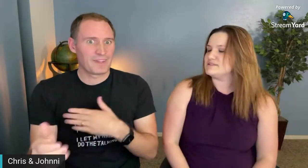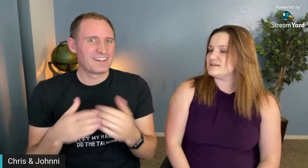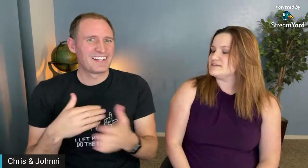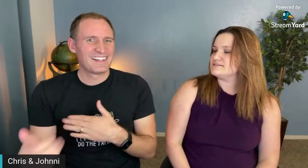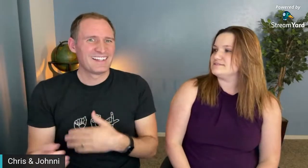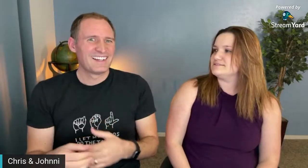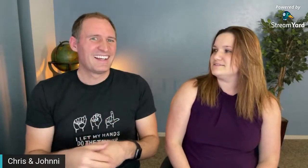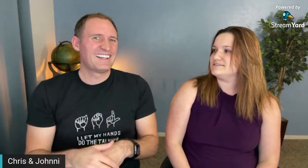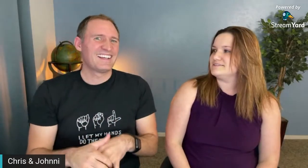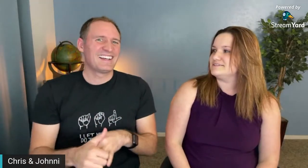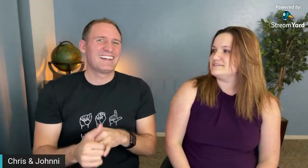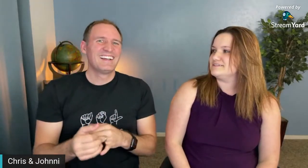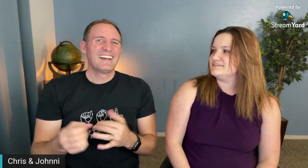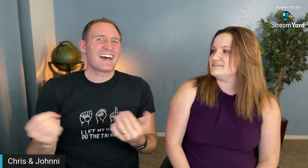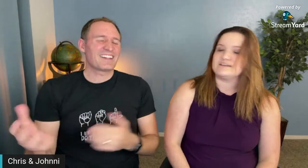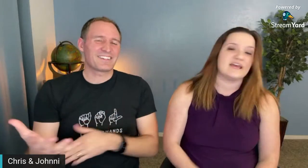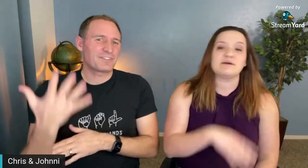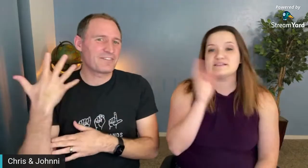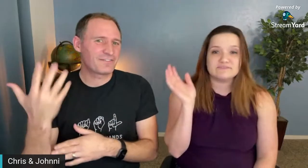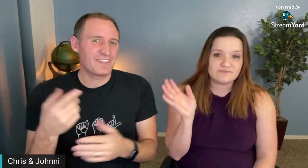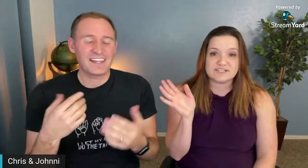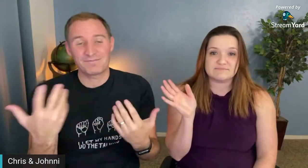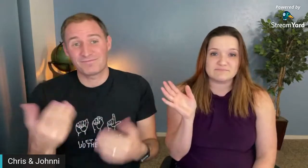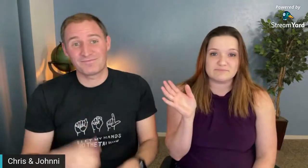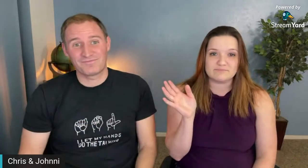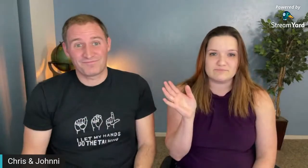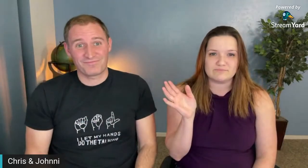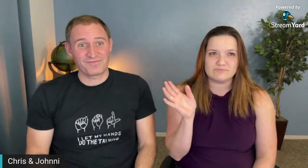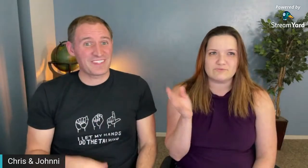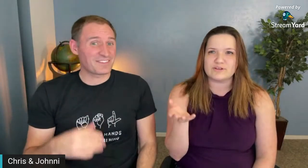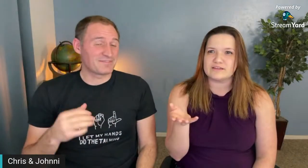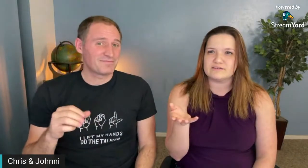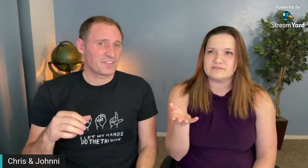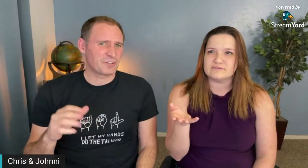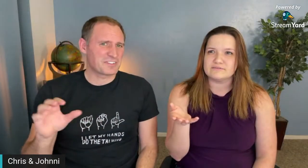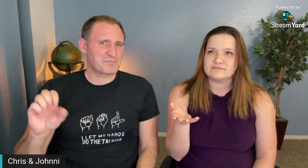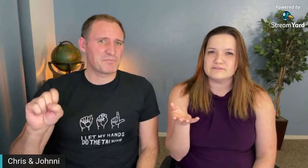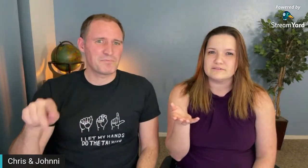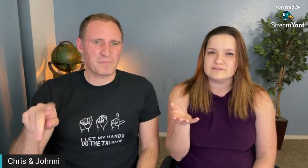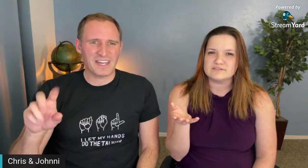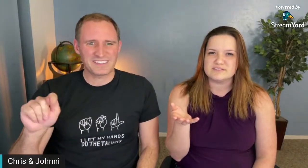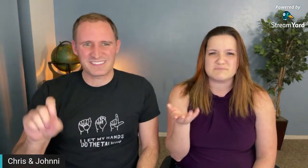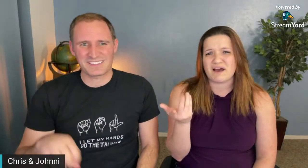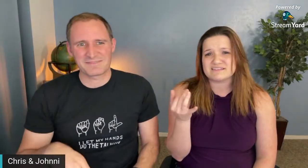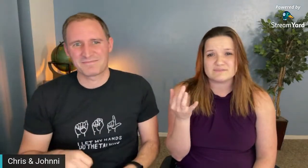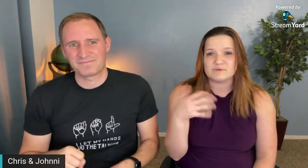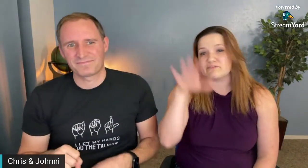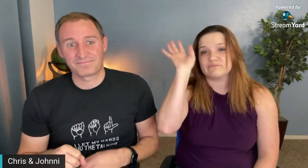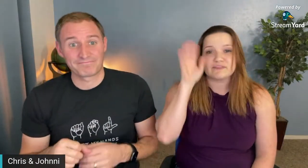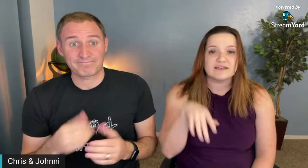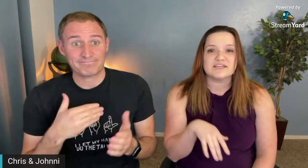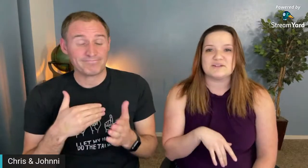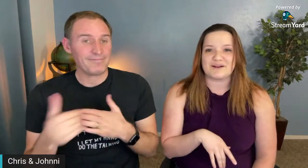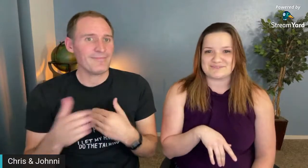slots? Anyways, free or spots, whatever. You know what I'm trying to